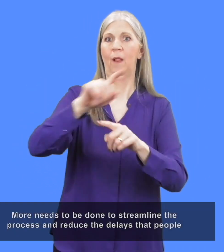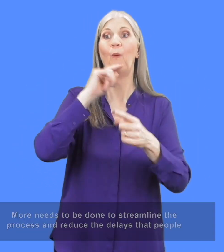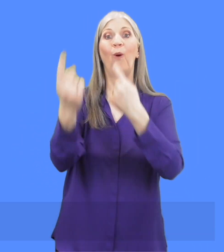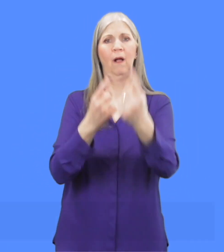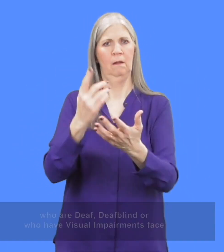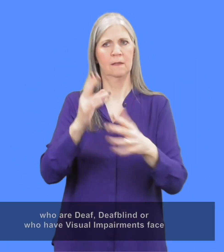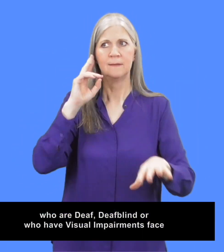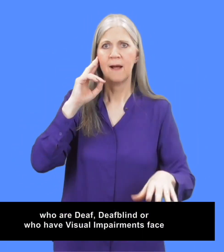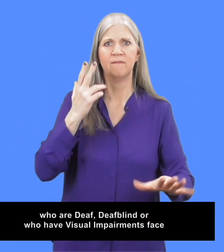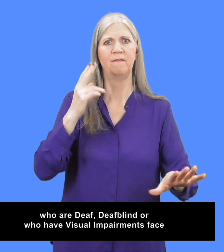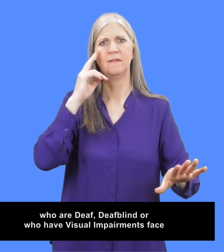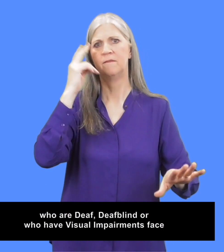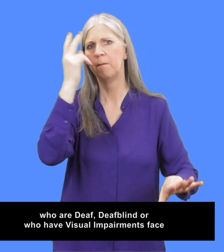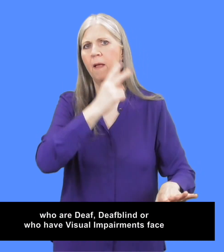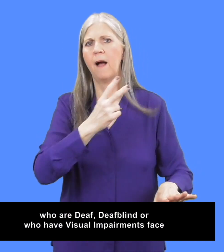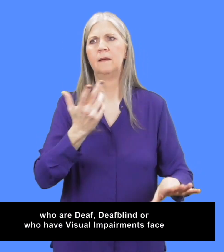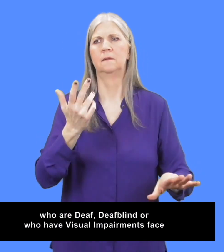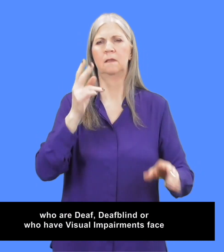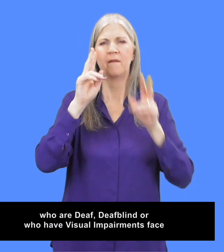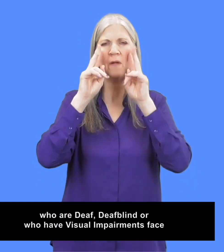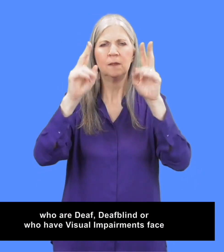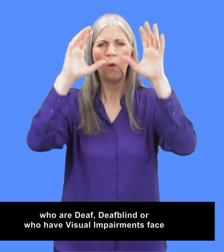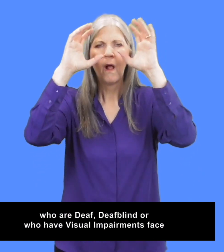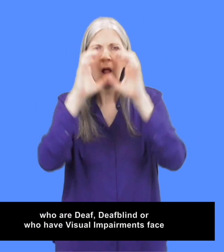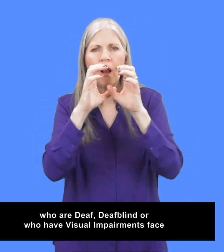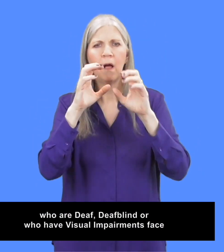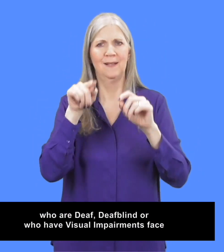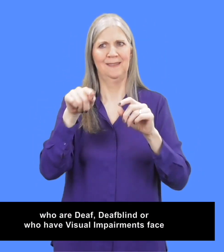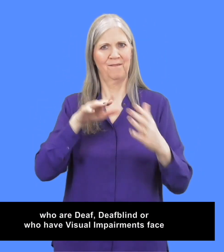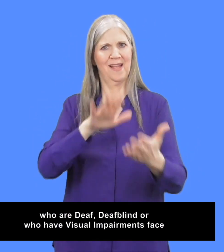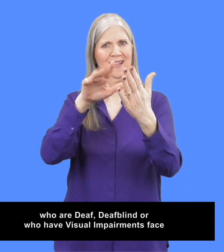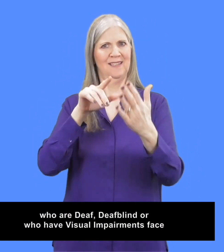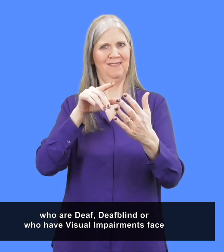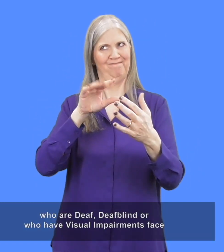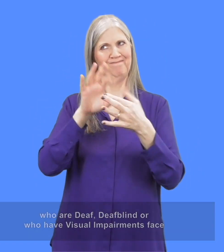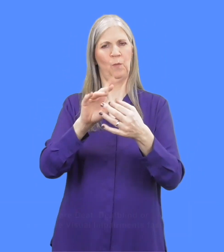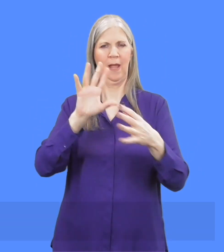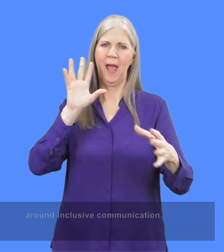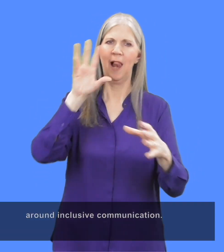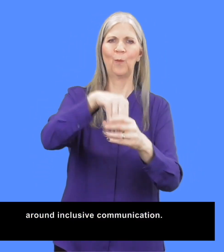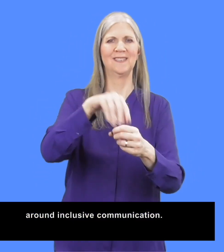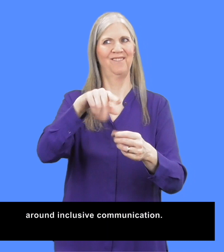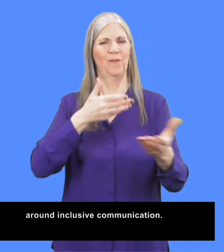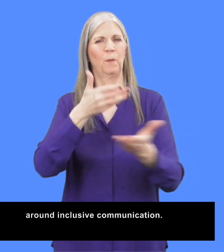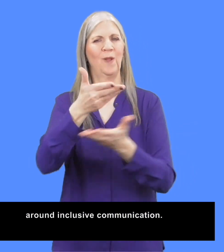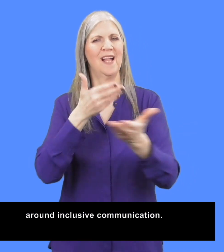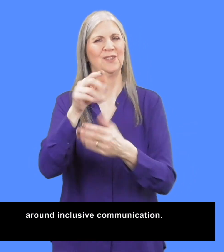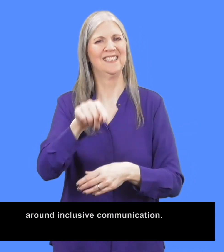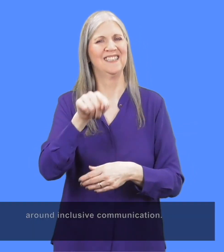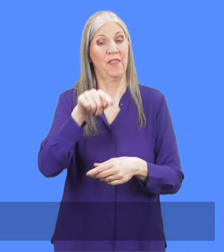who are deaf, deafblind, or who have visual impairments face around inclusive communication.